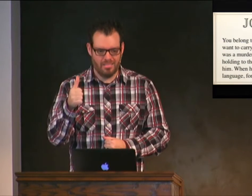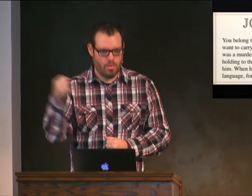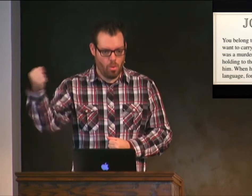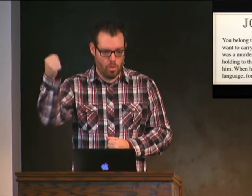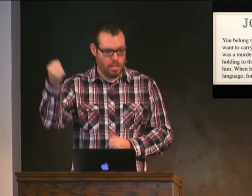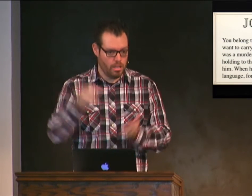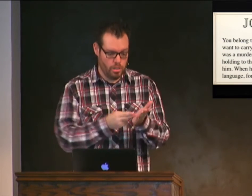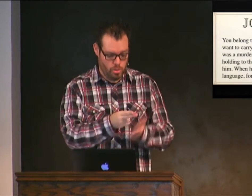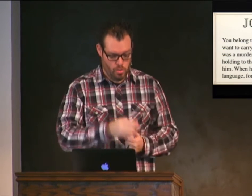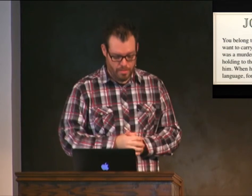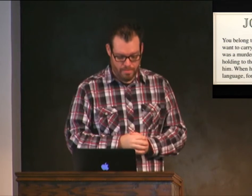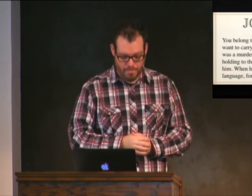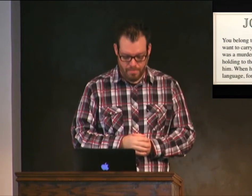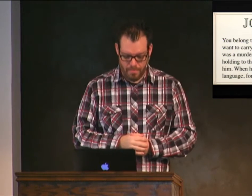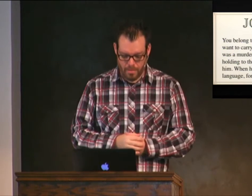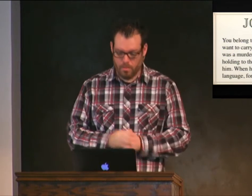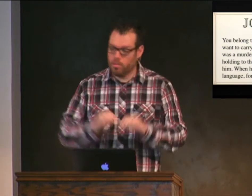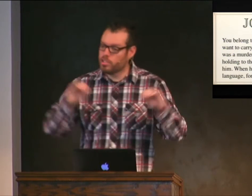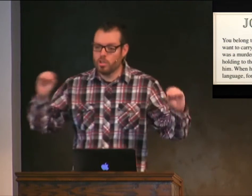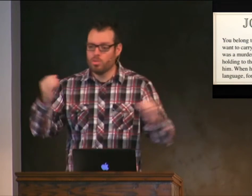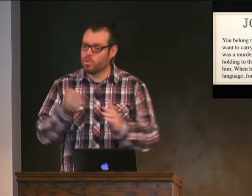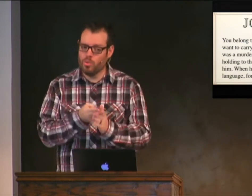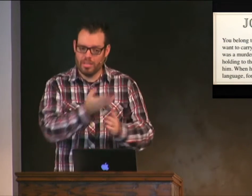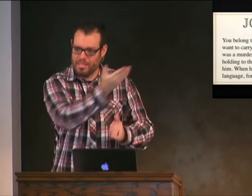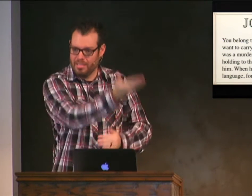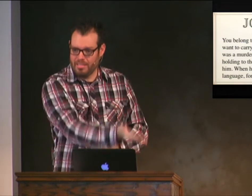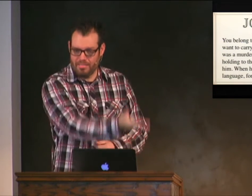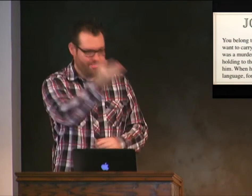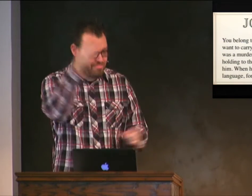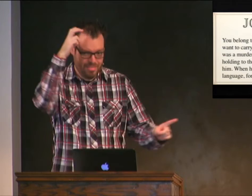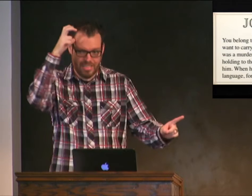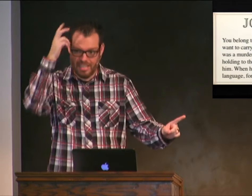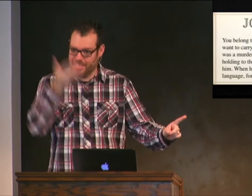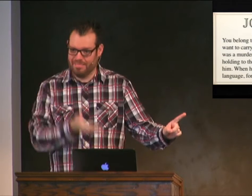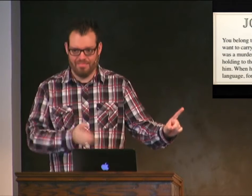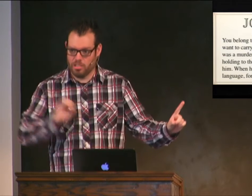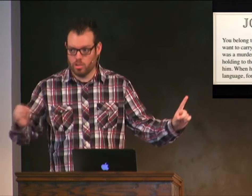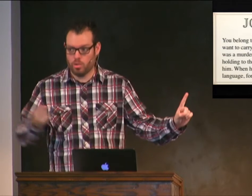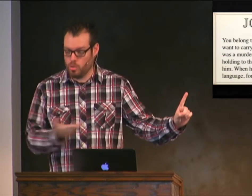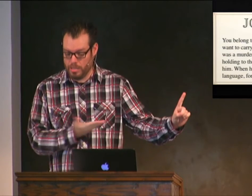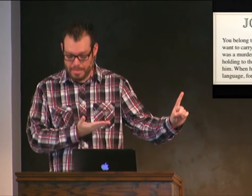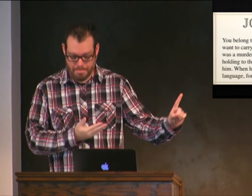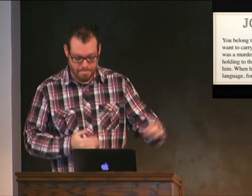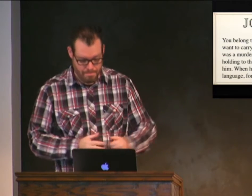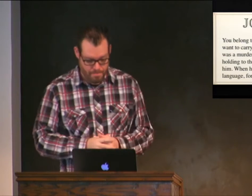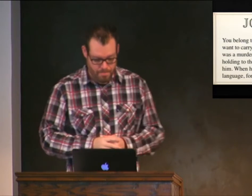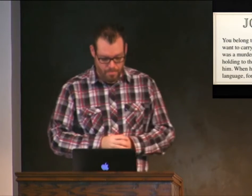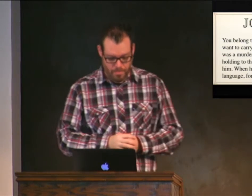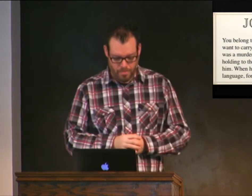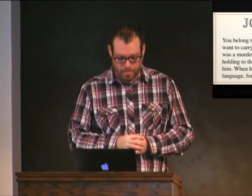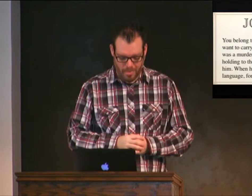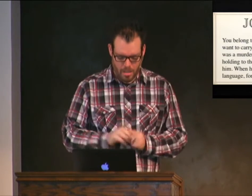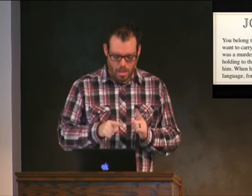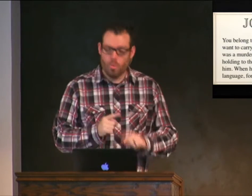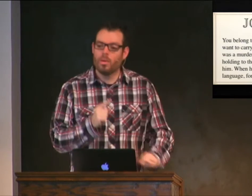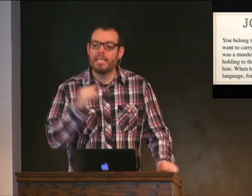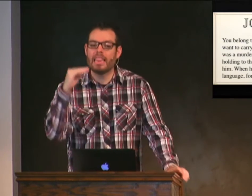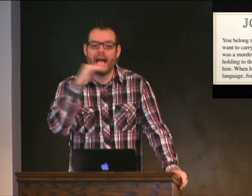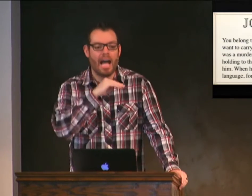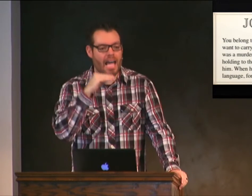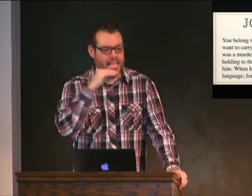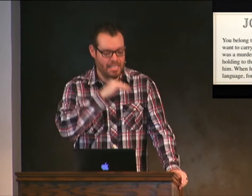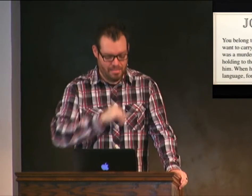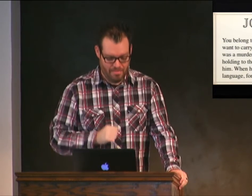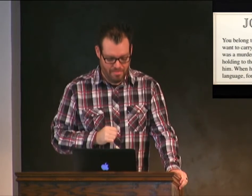Not holding on the truth. But there's no truth in Satan. There's no truth in him.